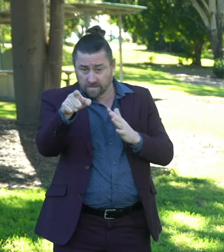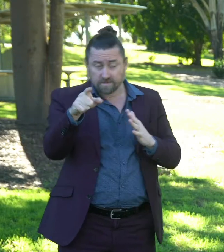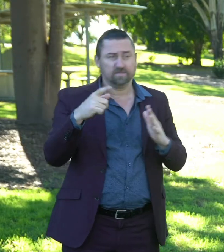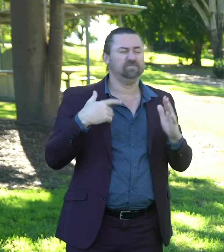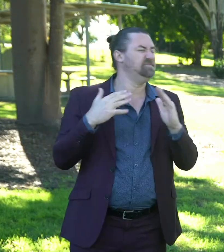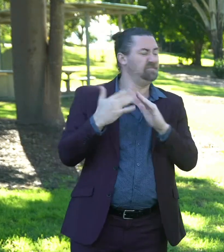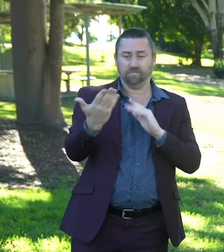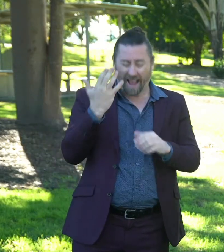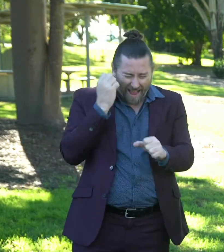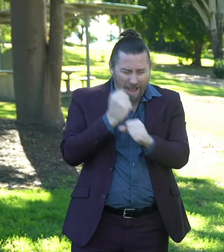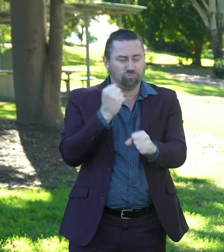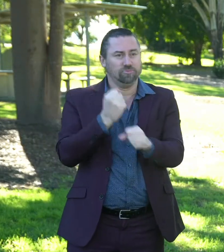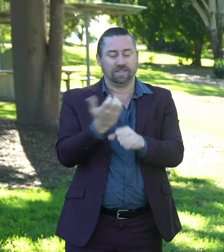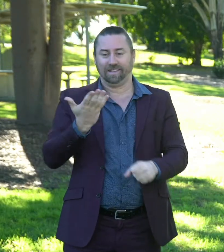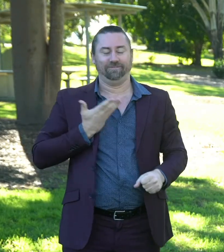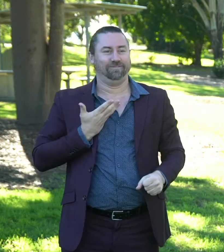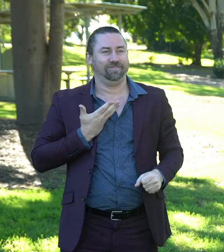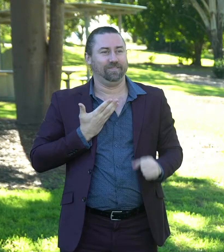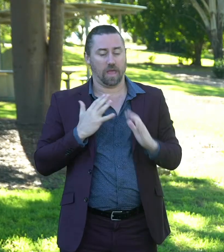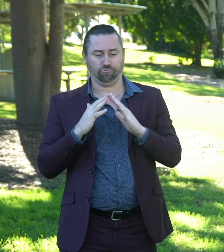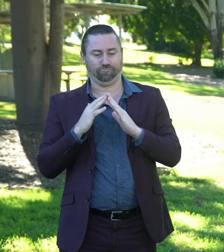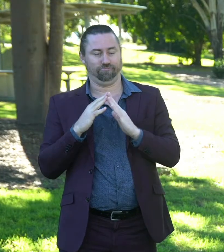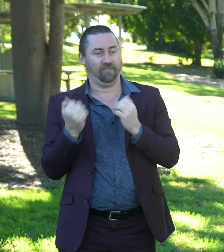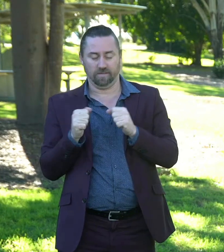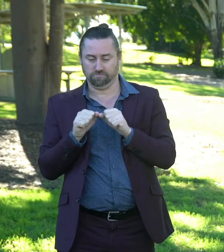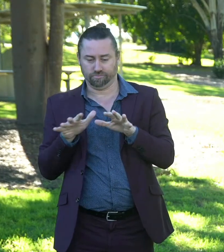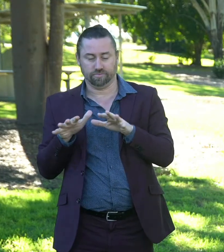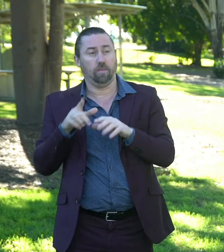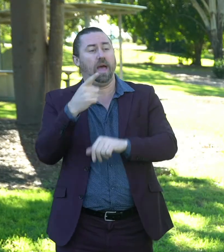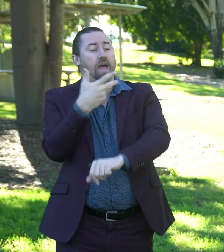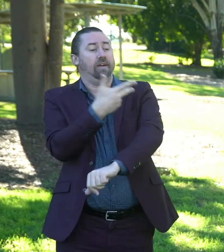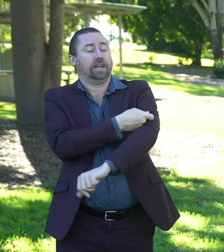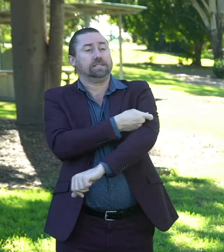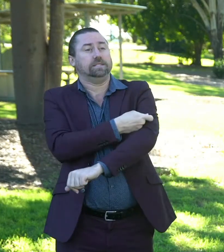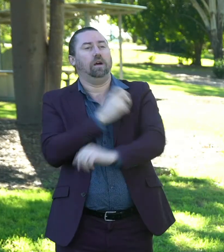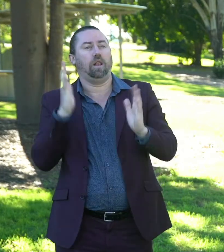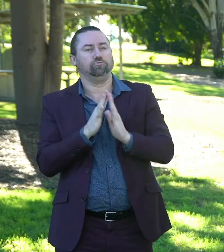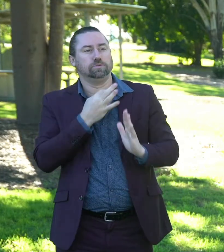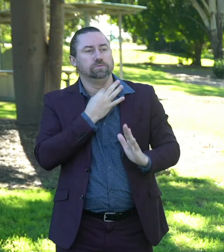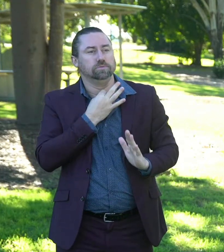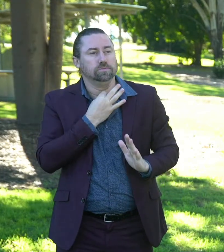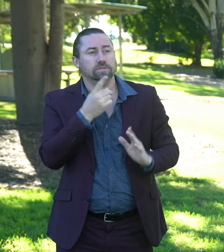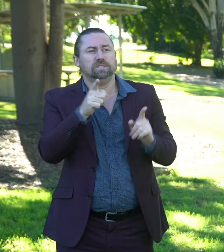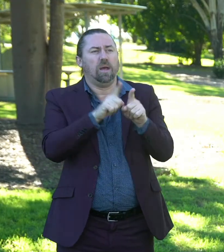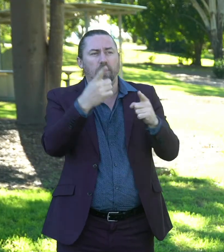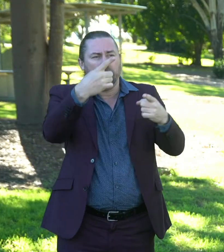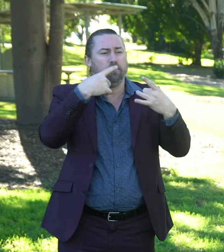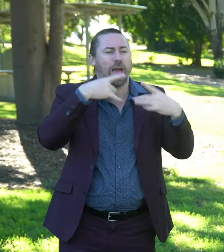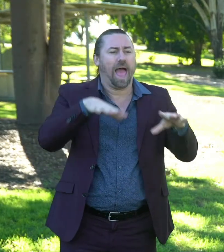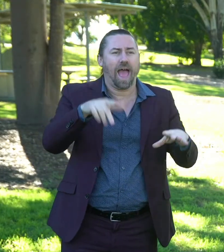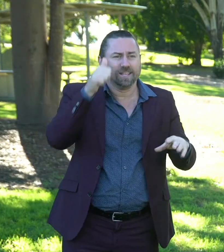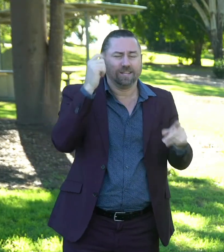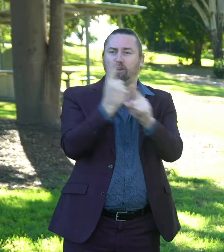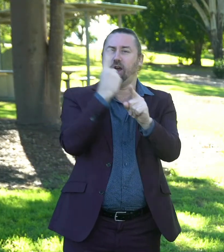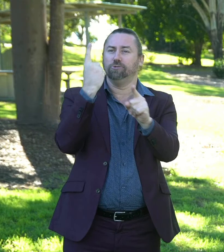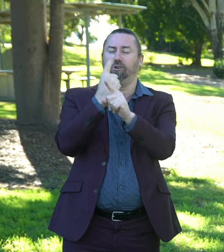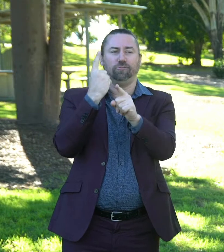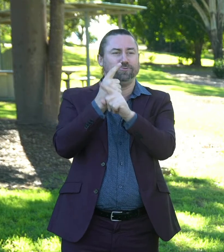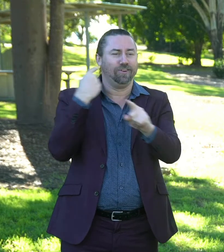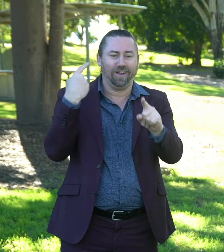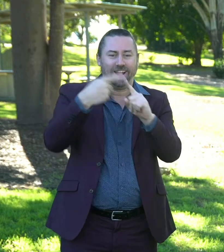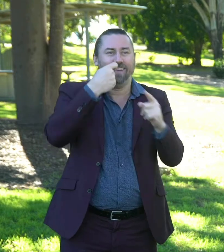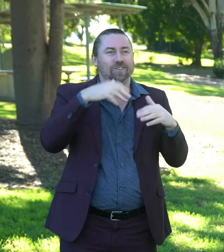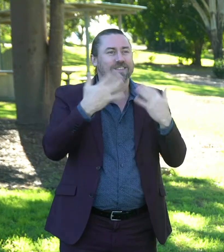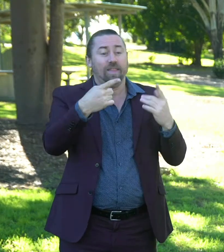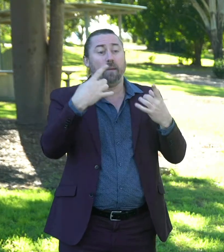getting infected unless they're vaccinated. And the same with that party that we've all been talking about for several